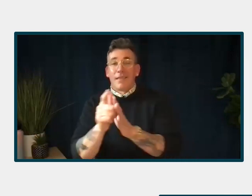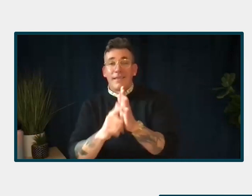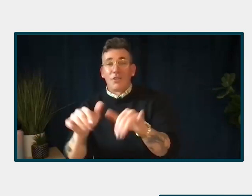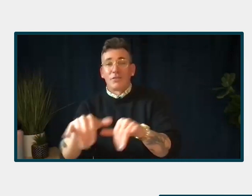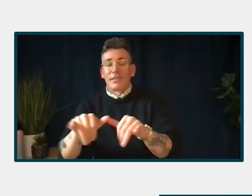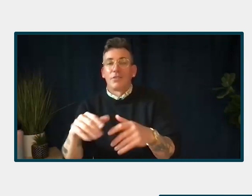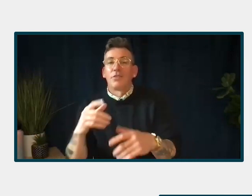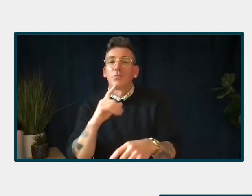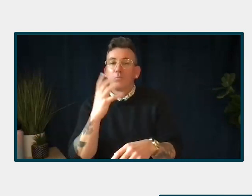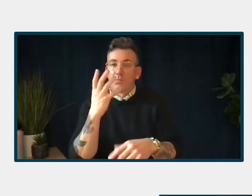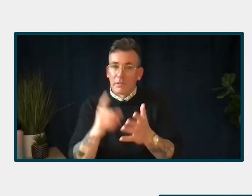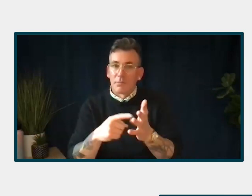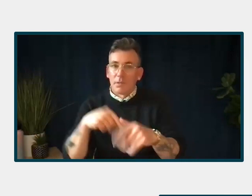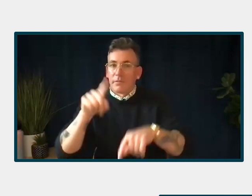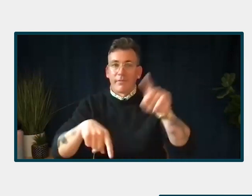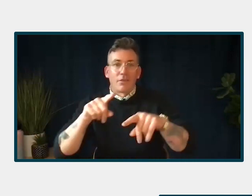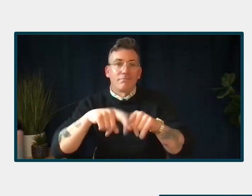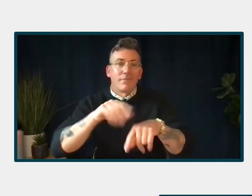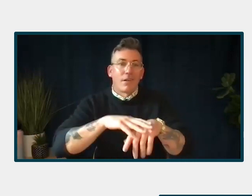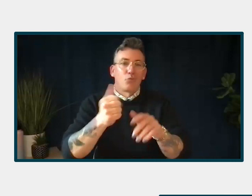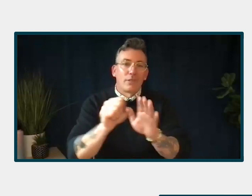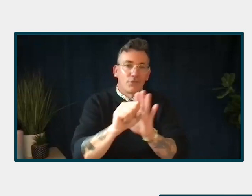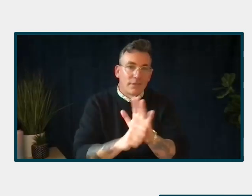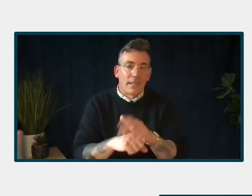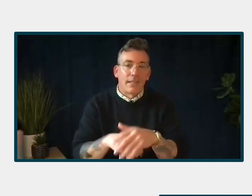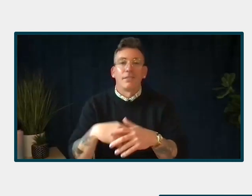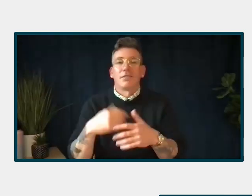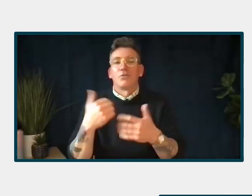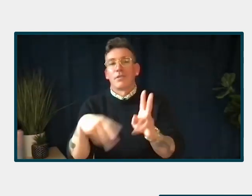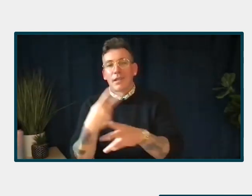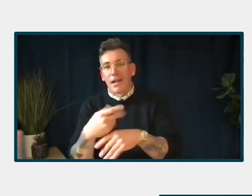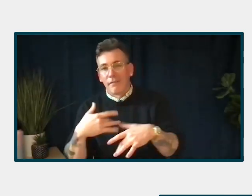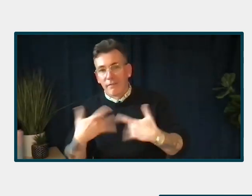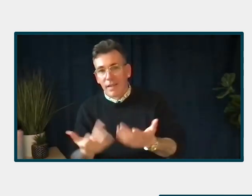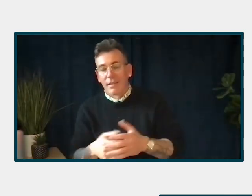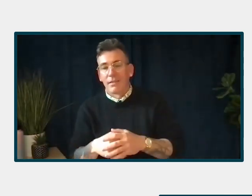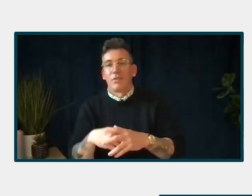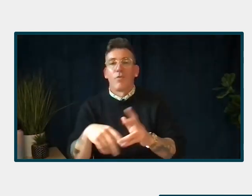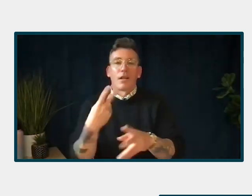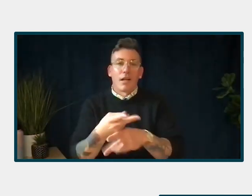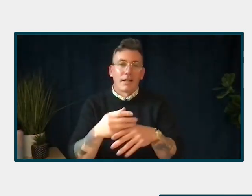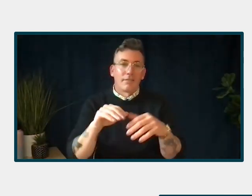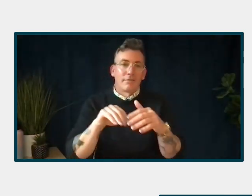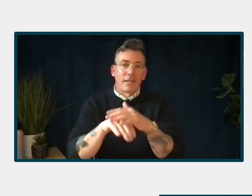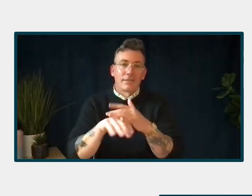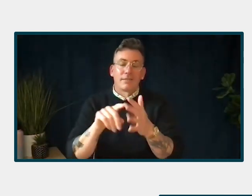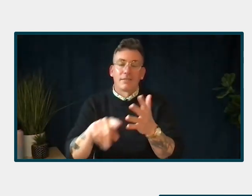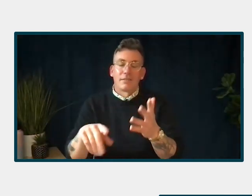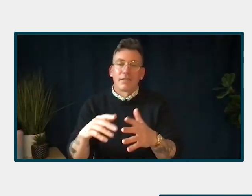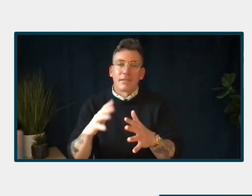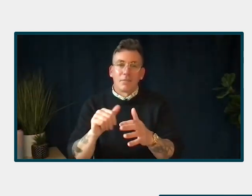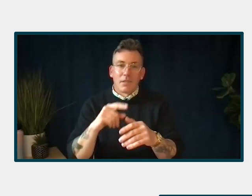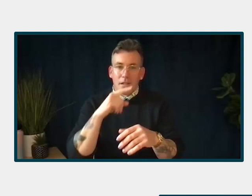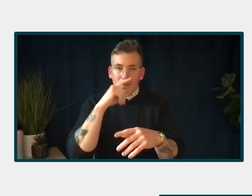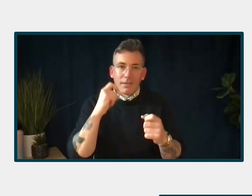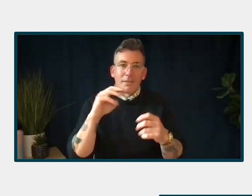Find a way. Now, the legal standard sometimes vary depending on the state, what kind of event it